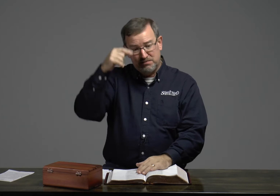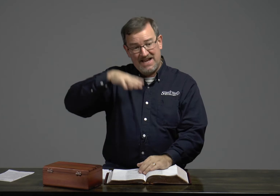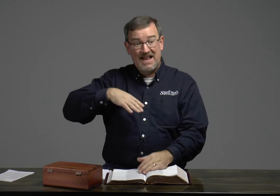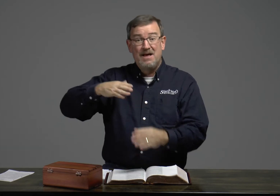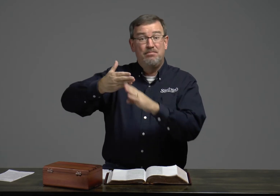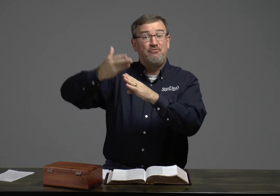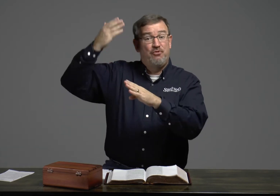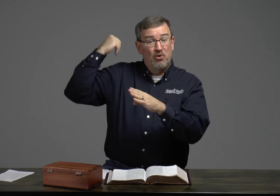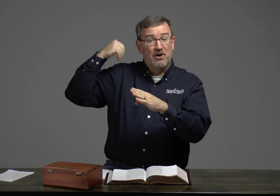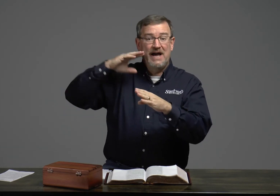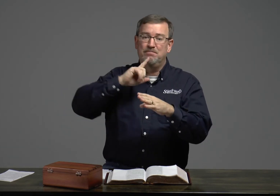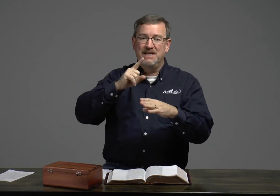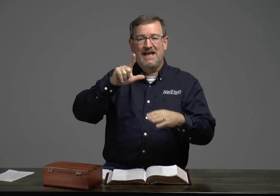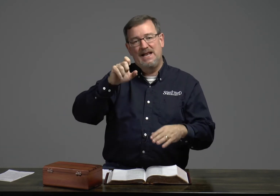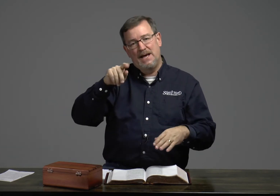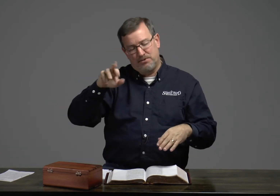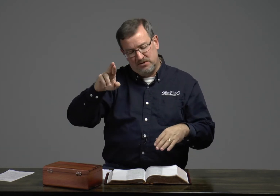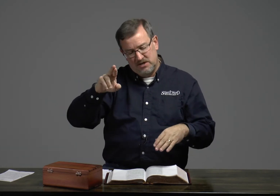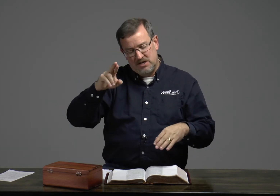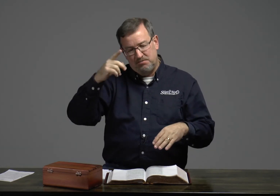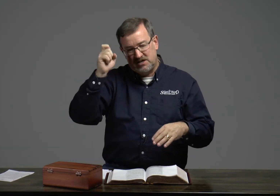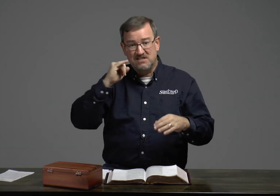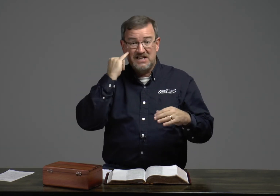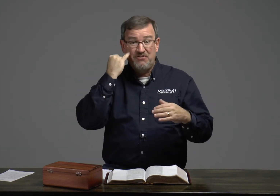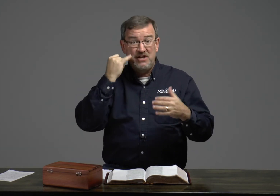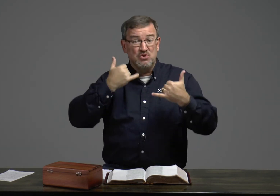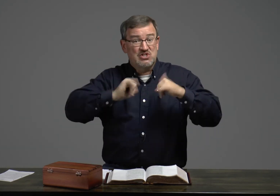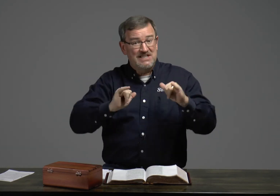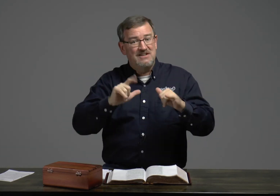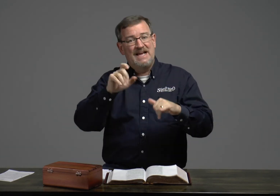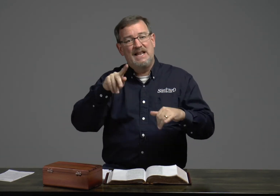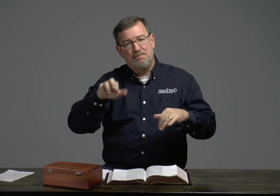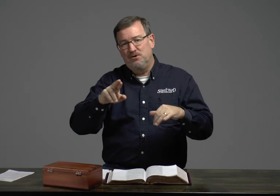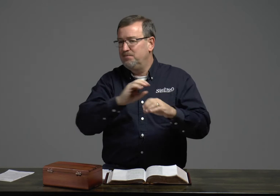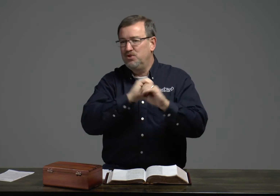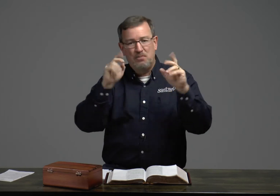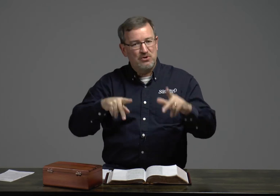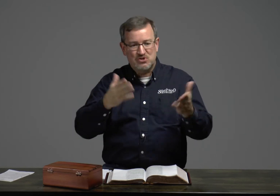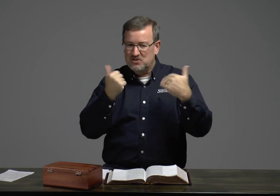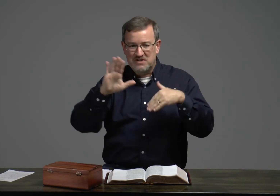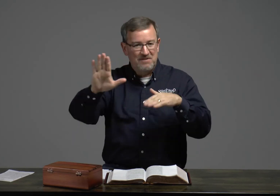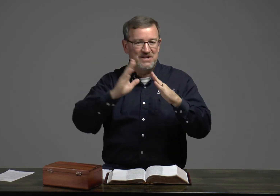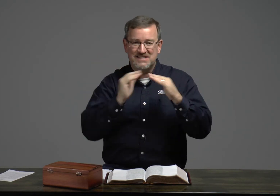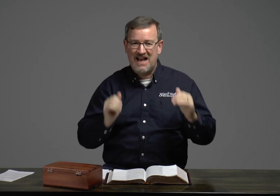man before had been a leper, because if he was still a leper, no person could come to his